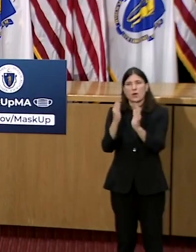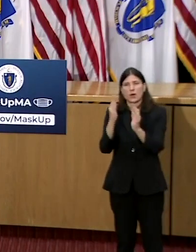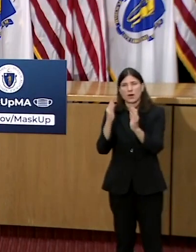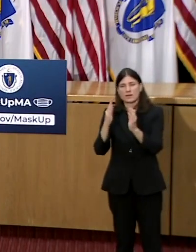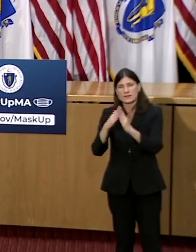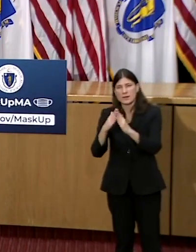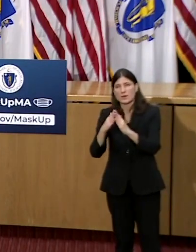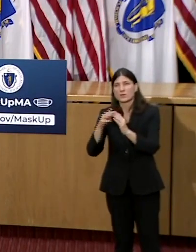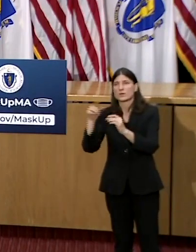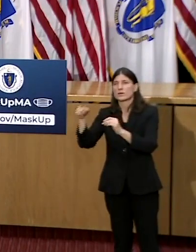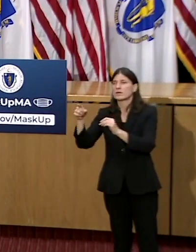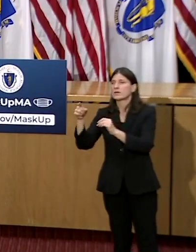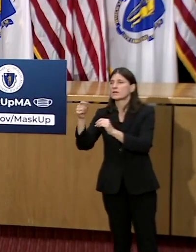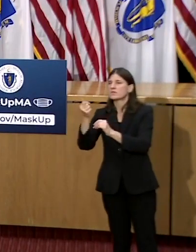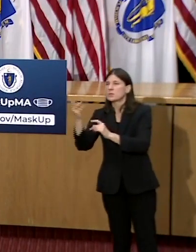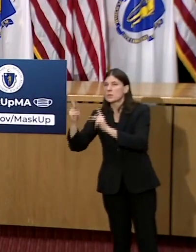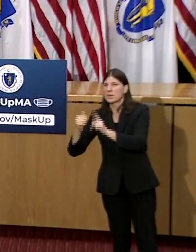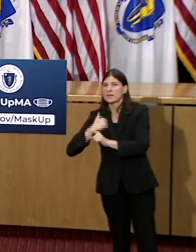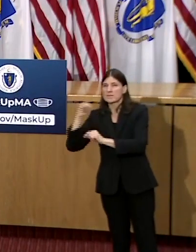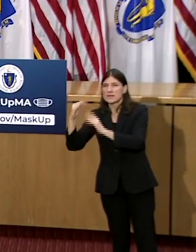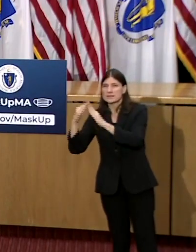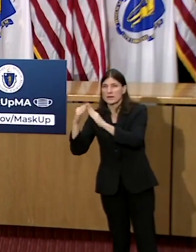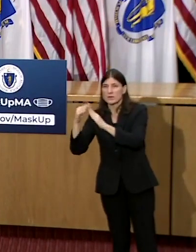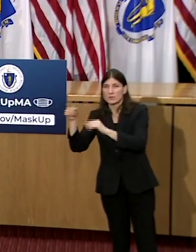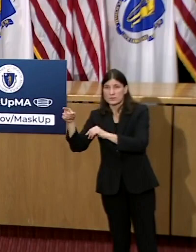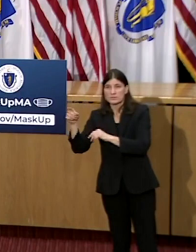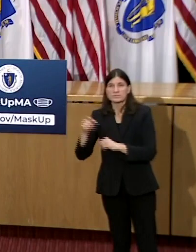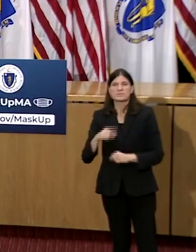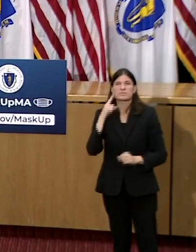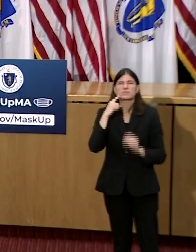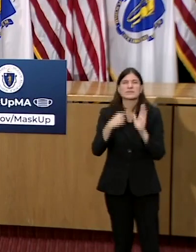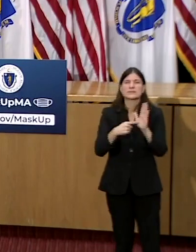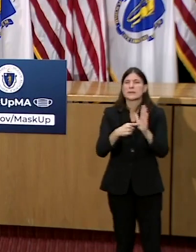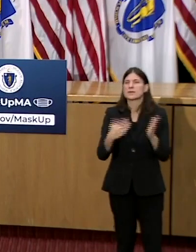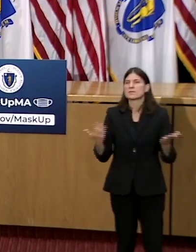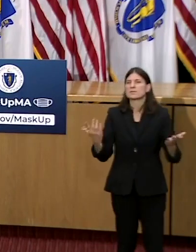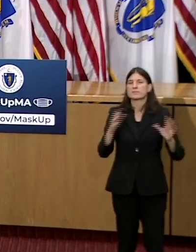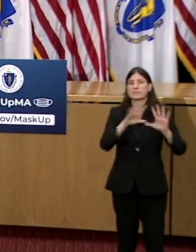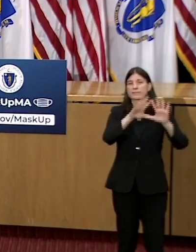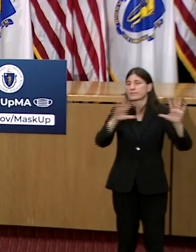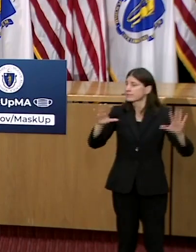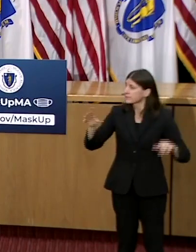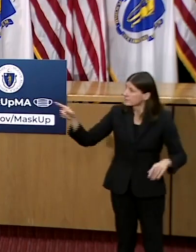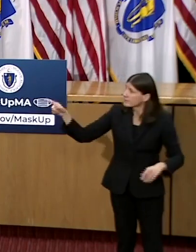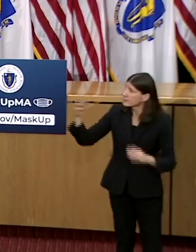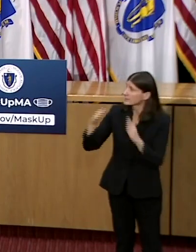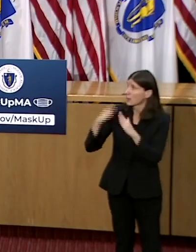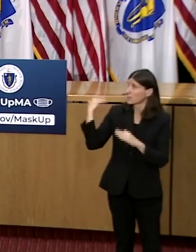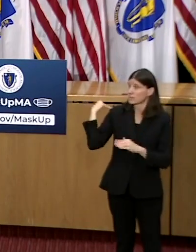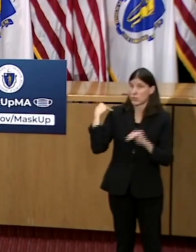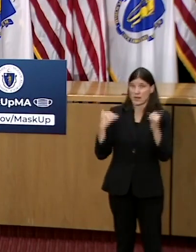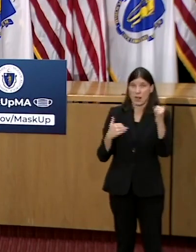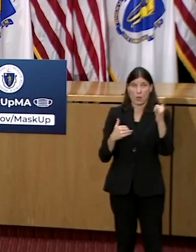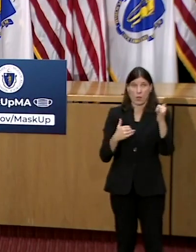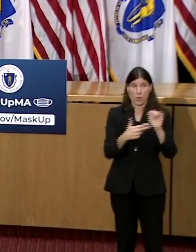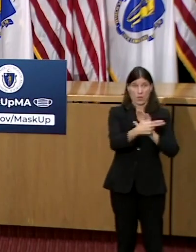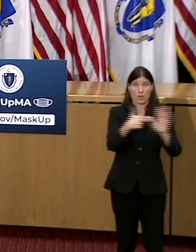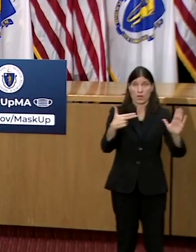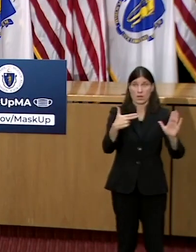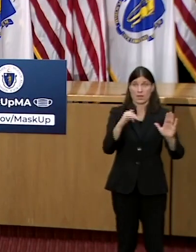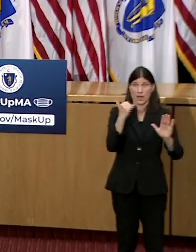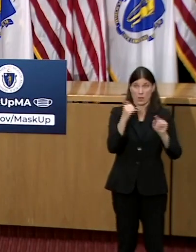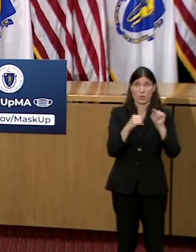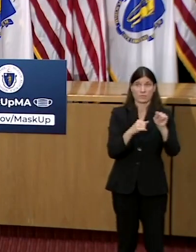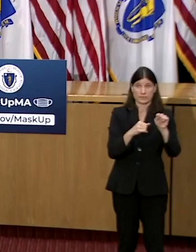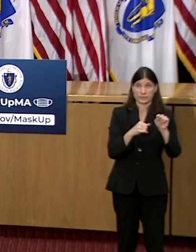they'd be yellow. If they had 3 families, they'd be red. That hardly represents what you see. But if you took out the positive